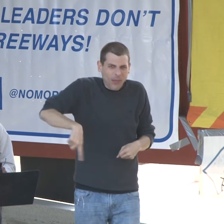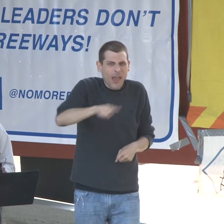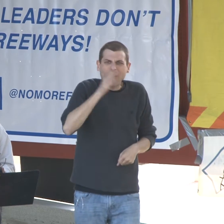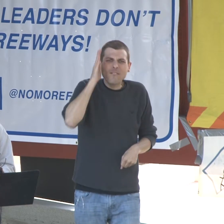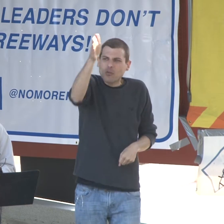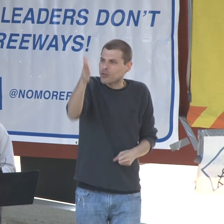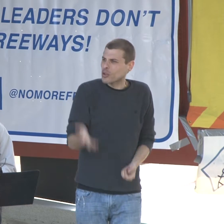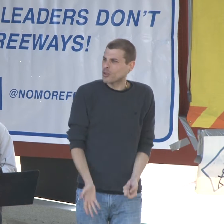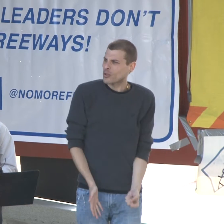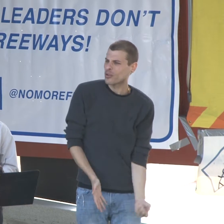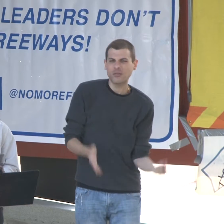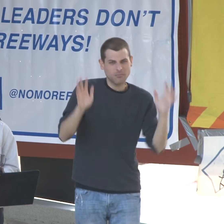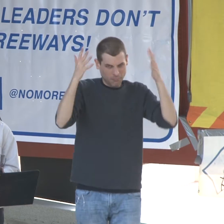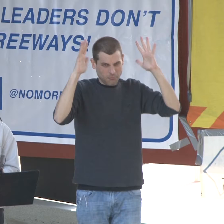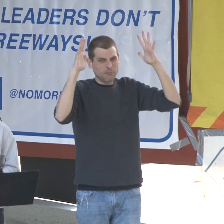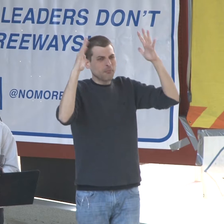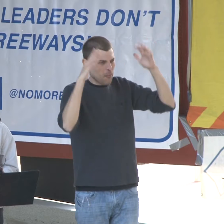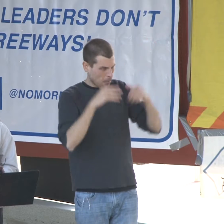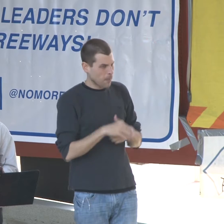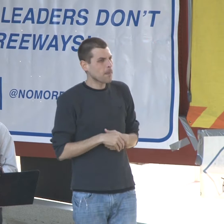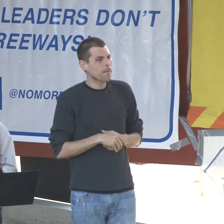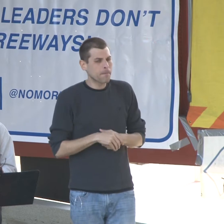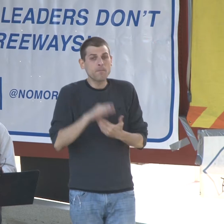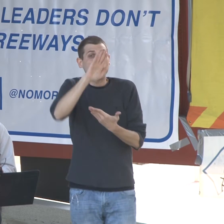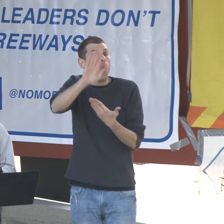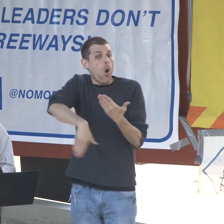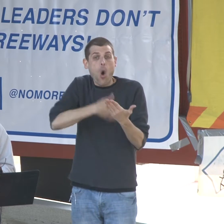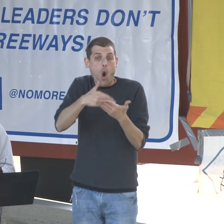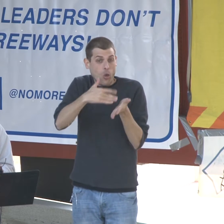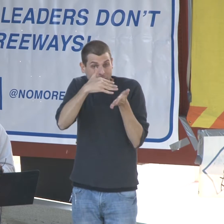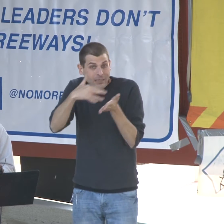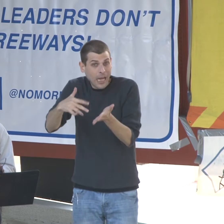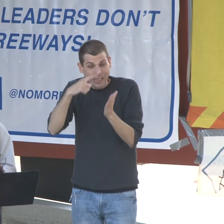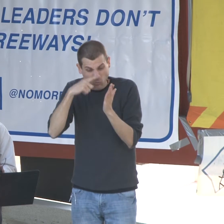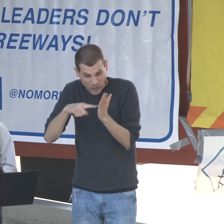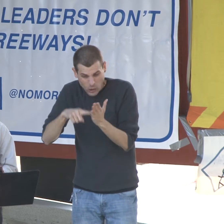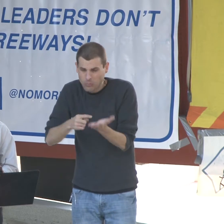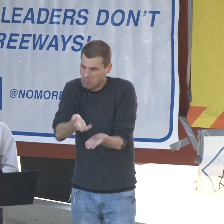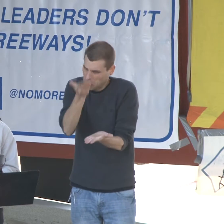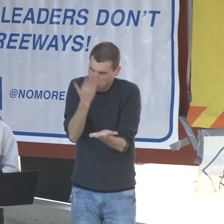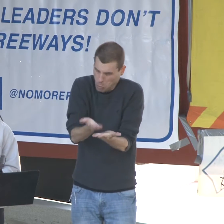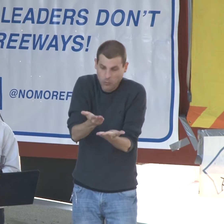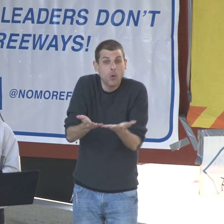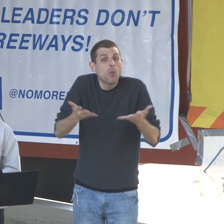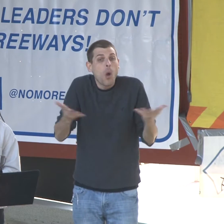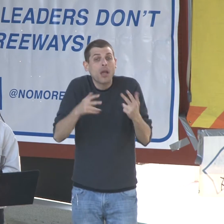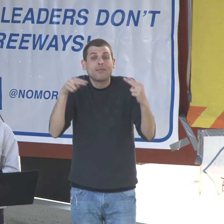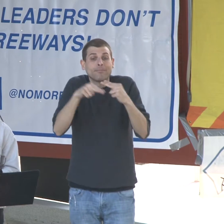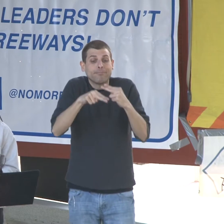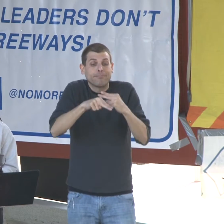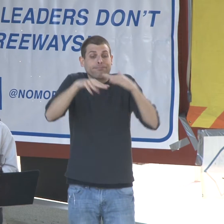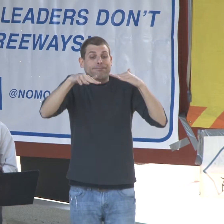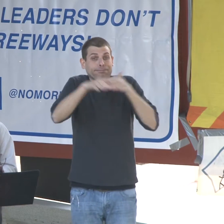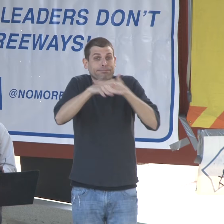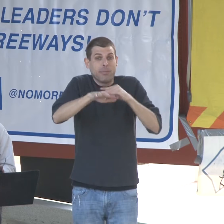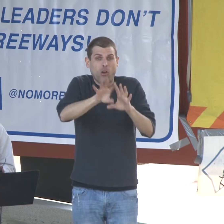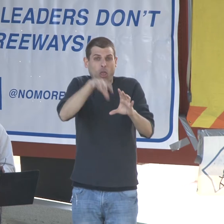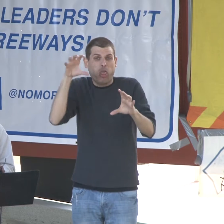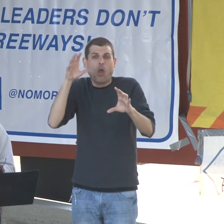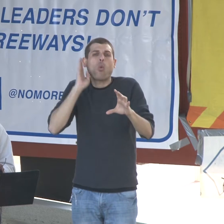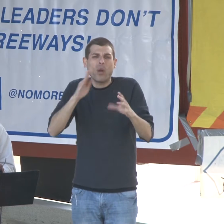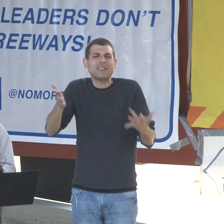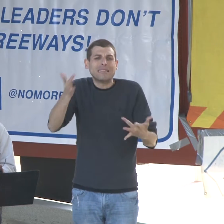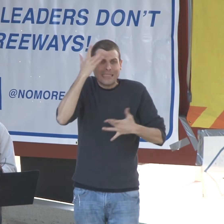Thank you. All studies show that this worsened freeway air pollution will make these kids sick, lower their